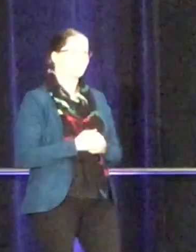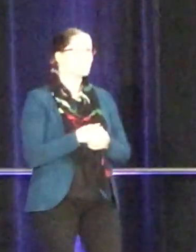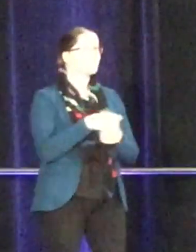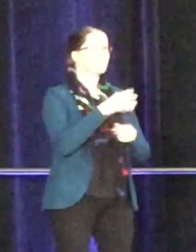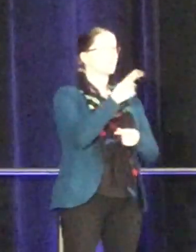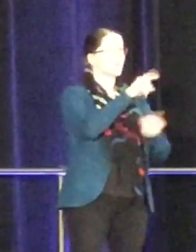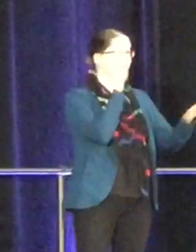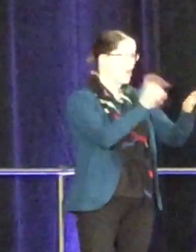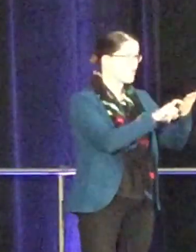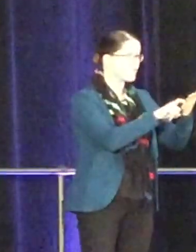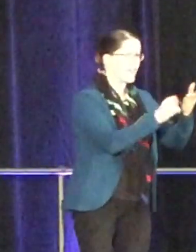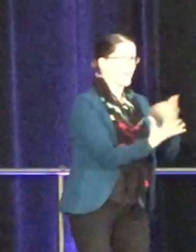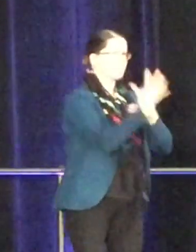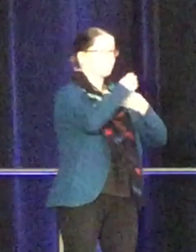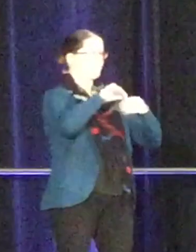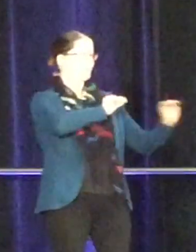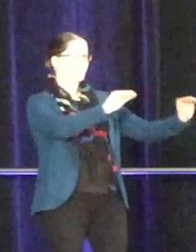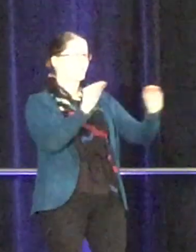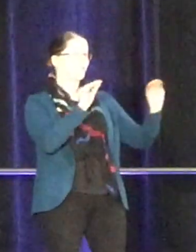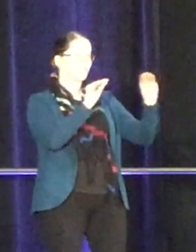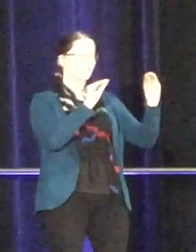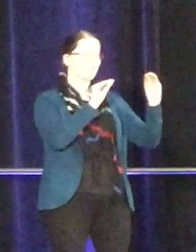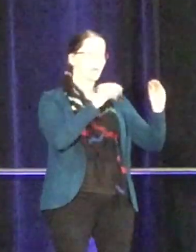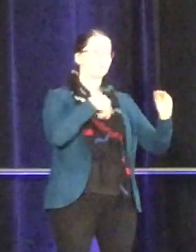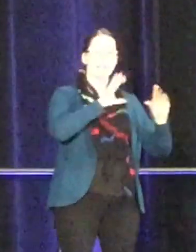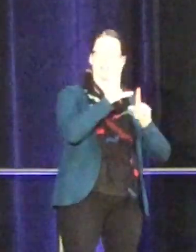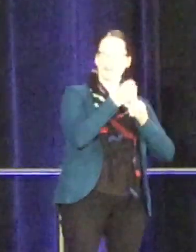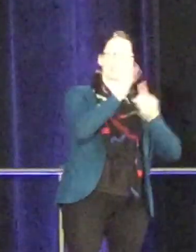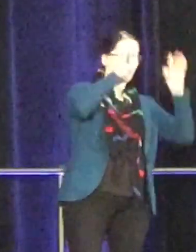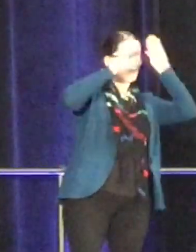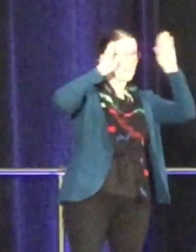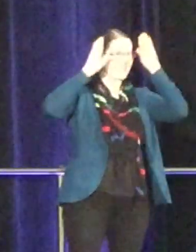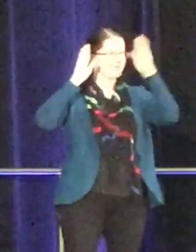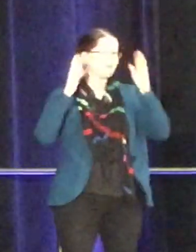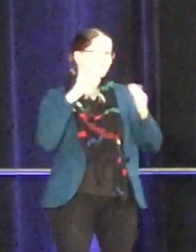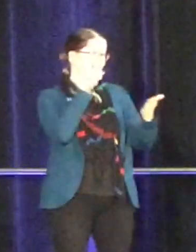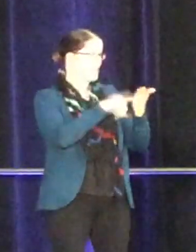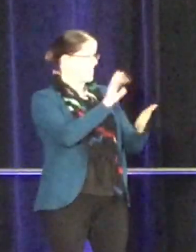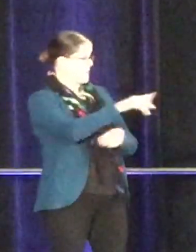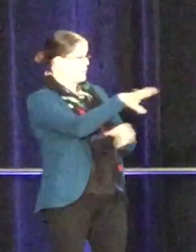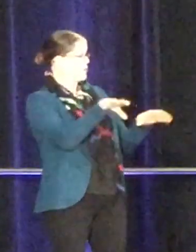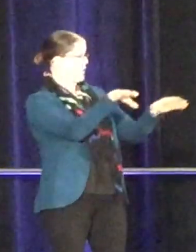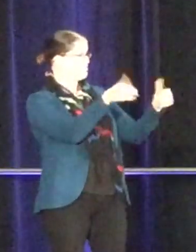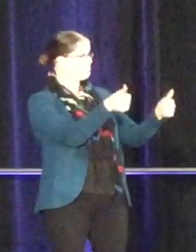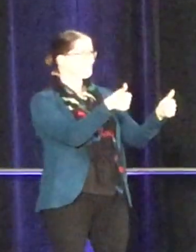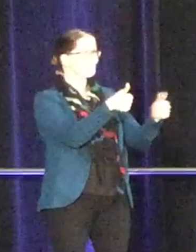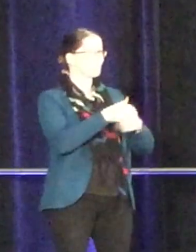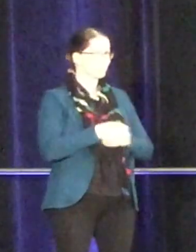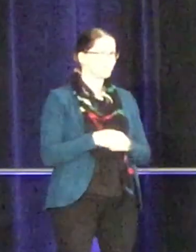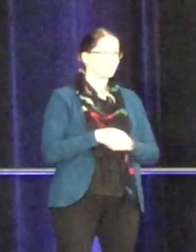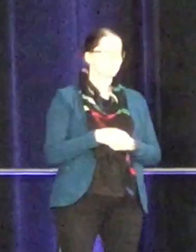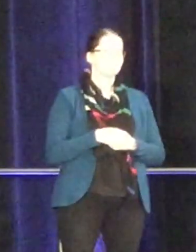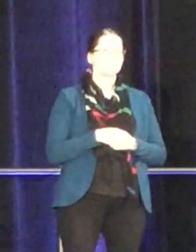by saying, you're going to culturally greet one another. See, that's validating and affirming too. Now, I'm prescribing the greetings for you today,